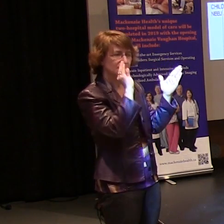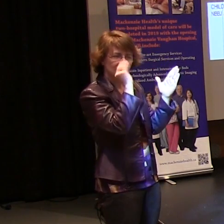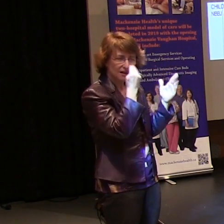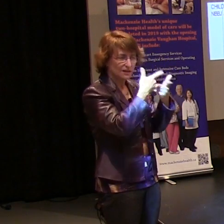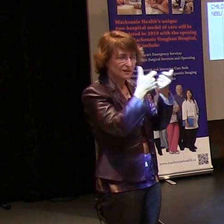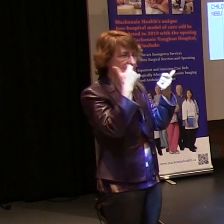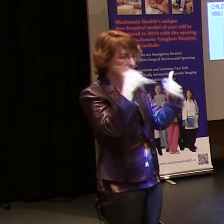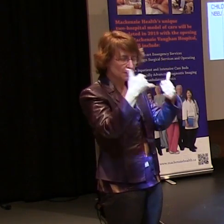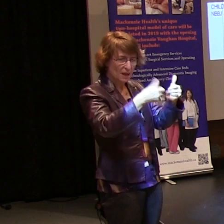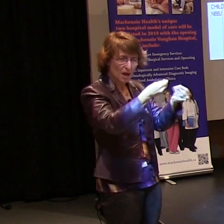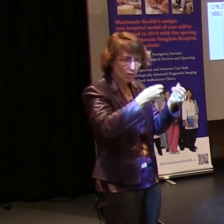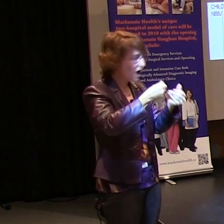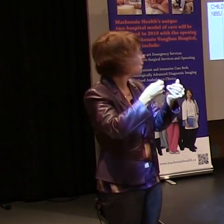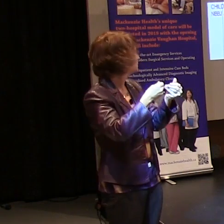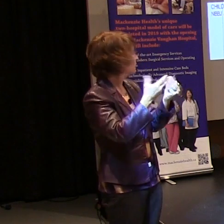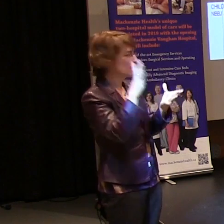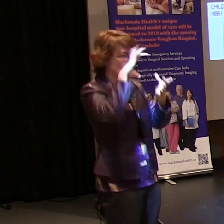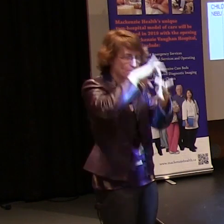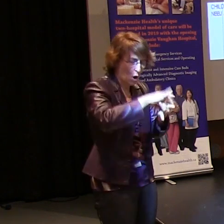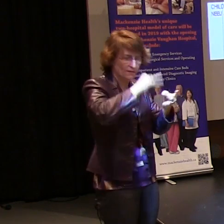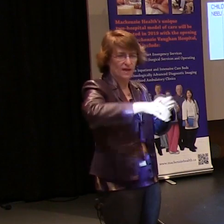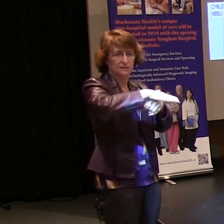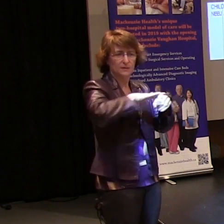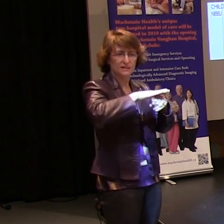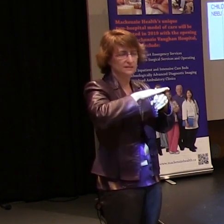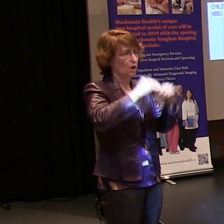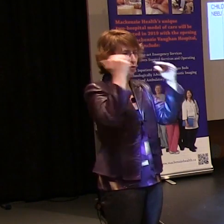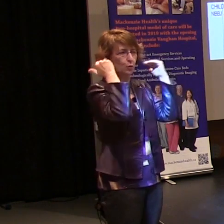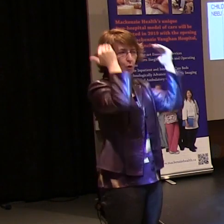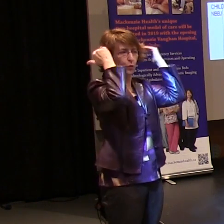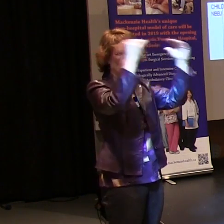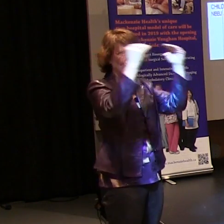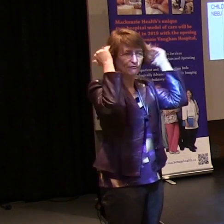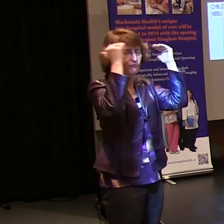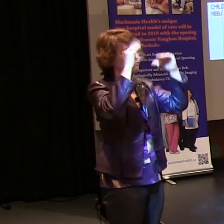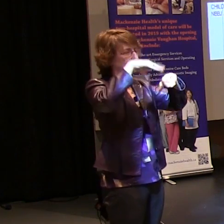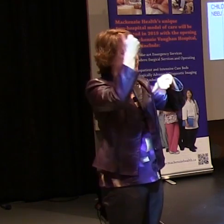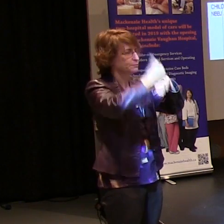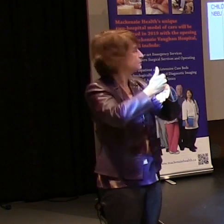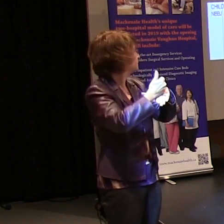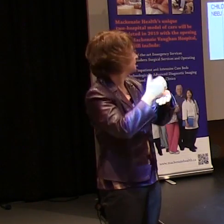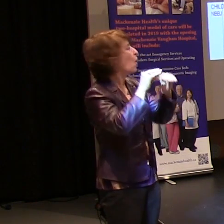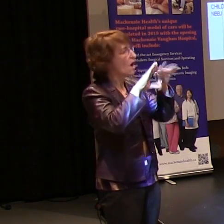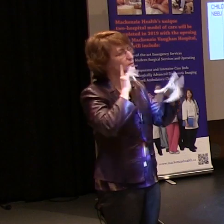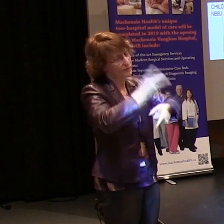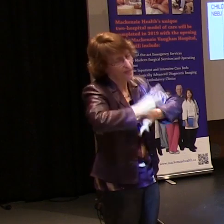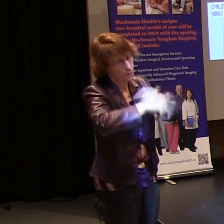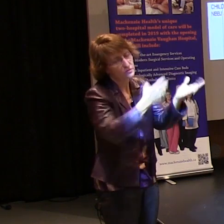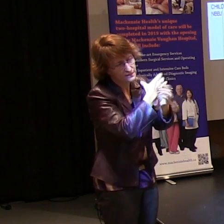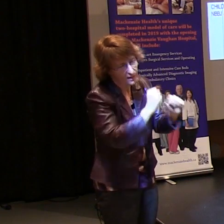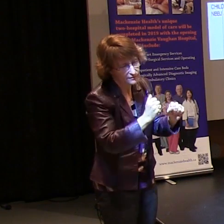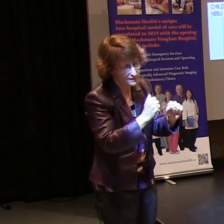the playground. They are part of the spaces of the treatment going up. Obviously, we have to care about safety of